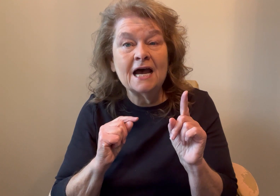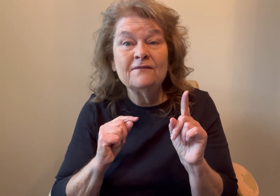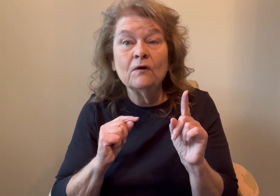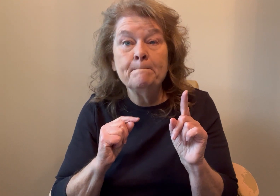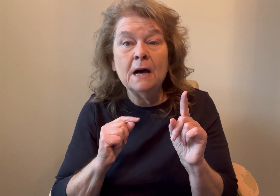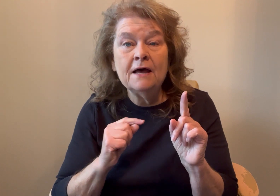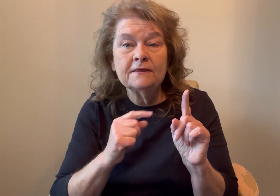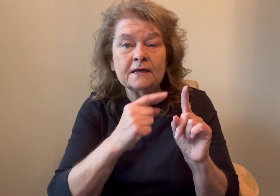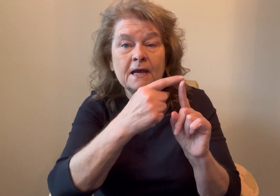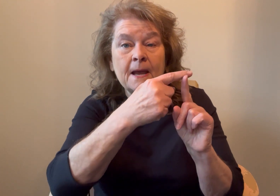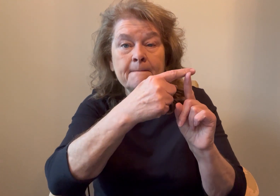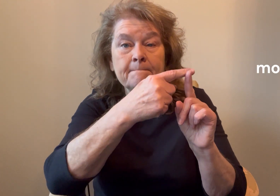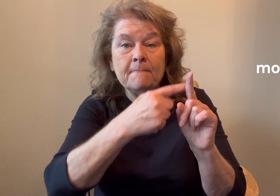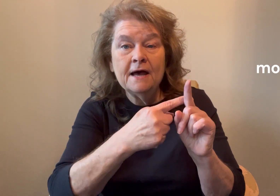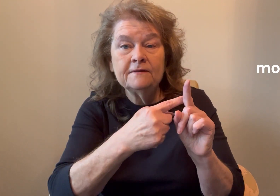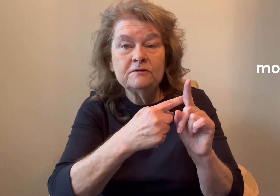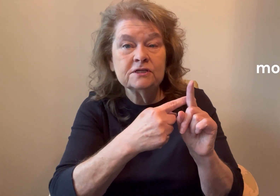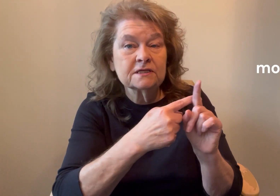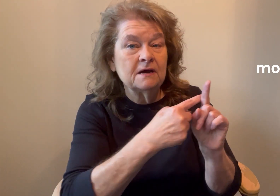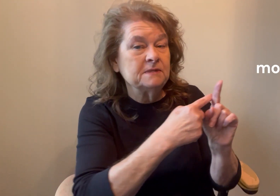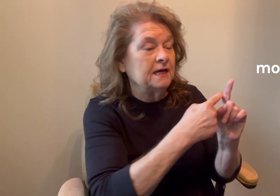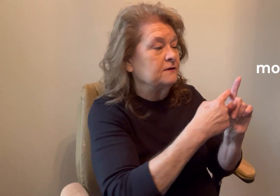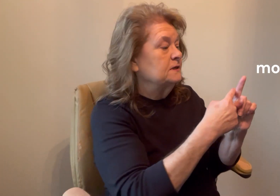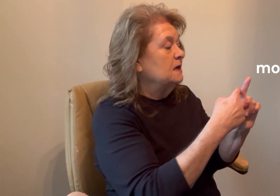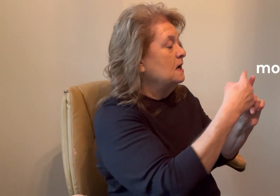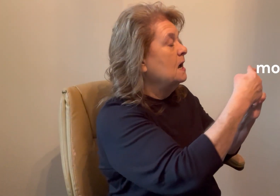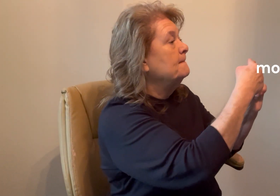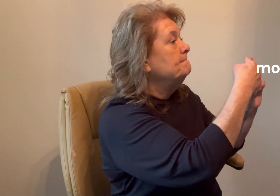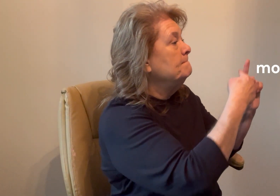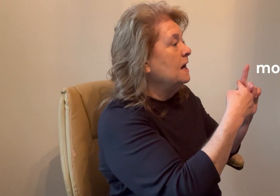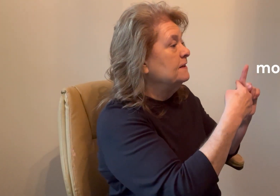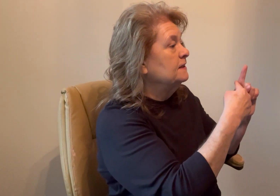for month. Month, you just come down. Month.